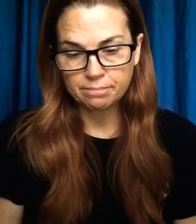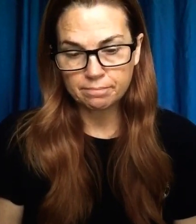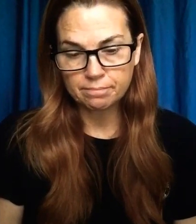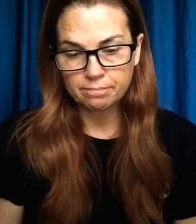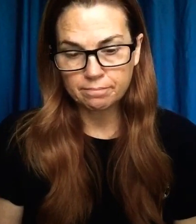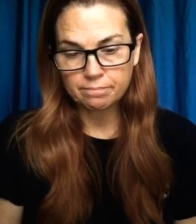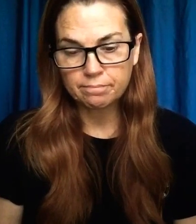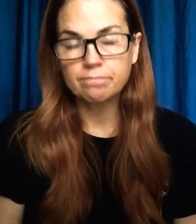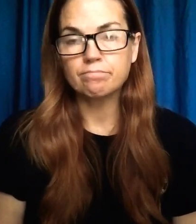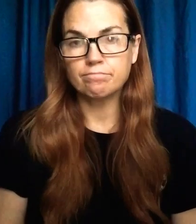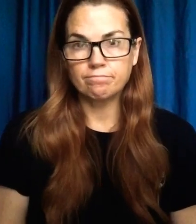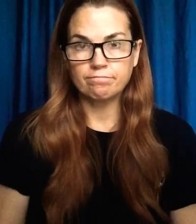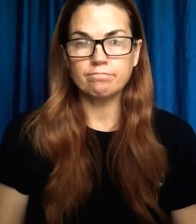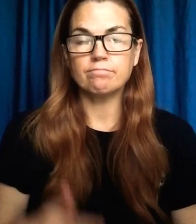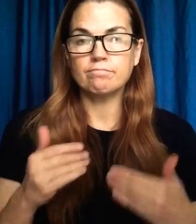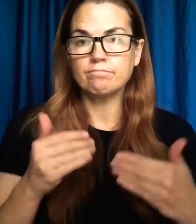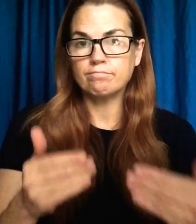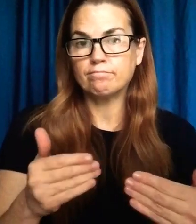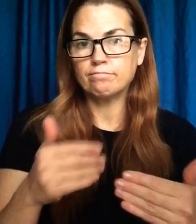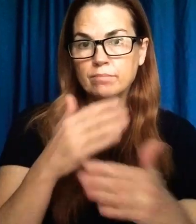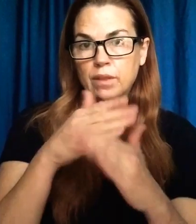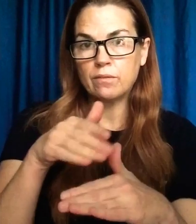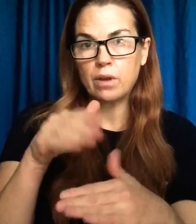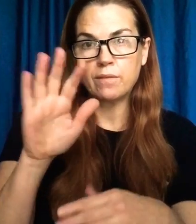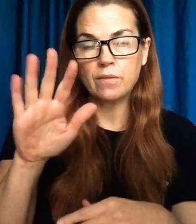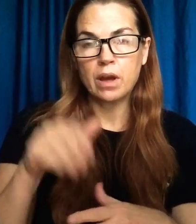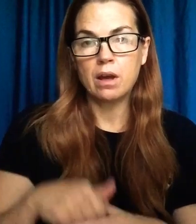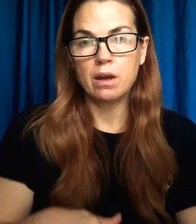divisible by 5.